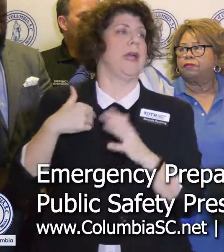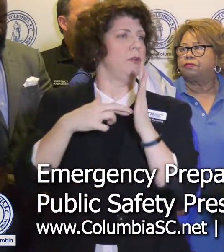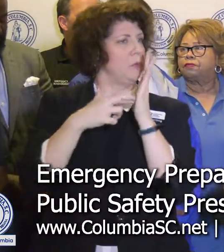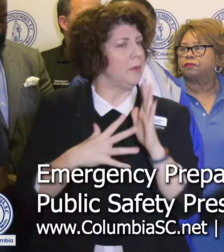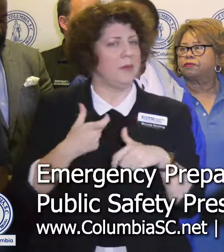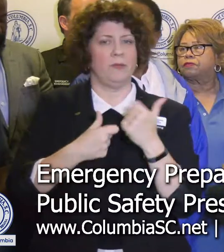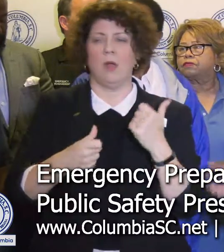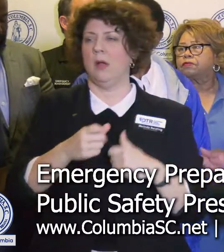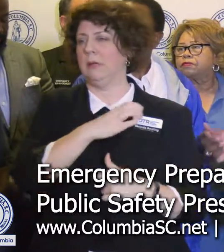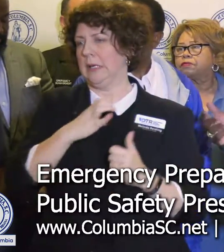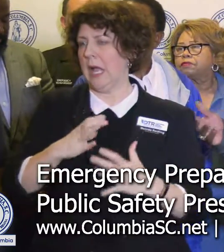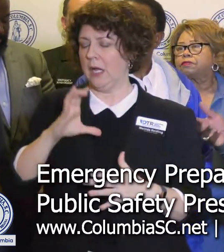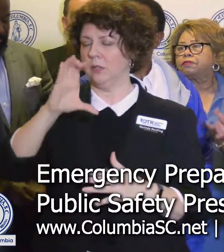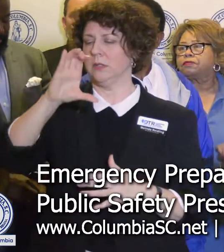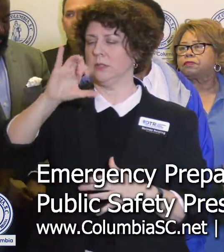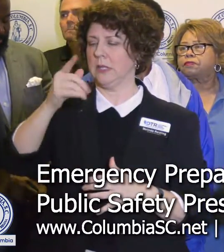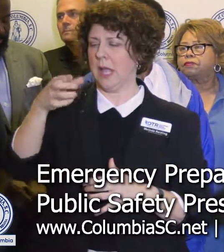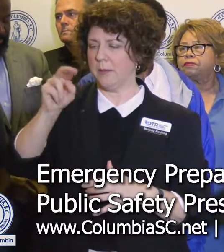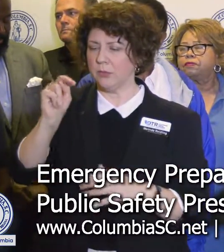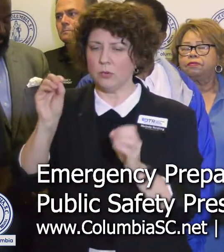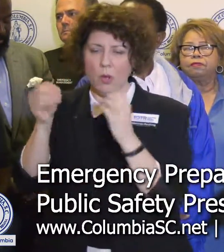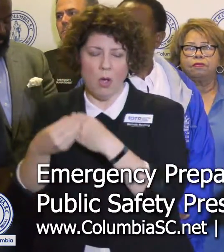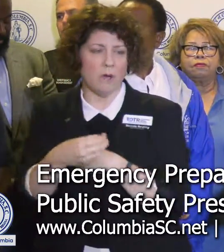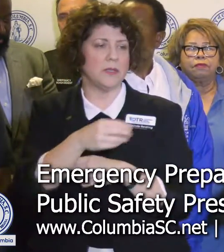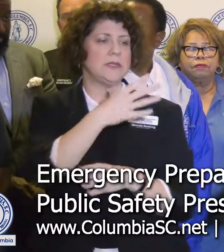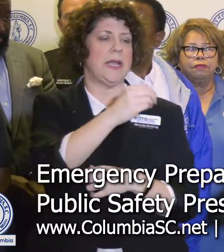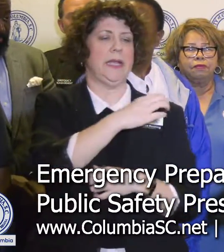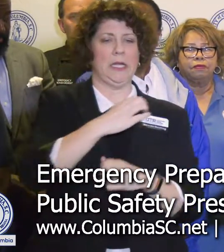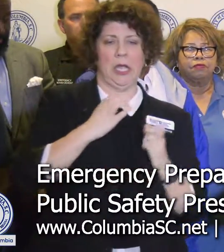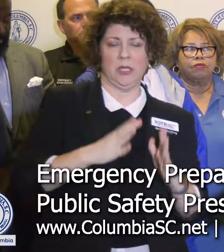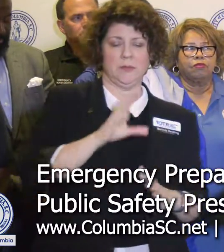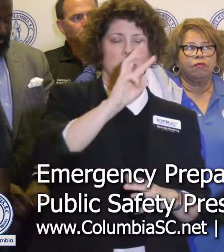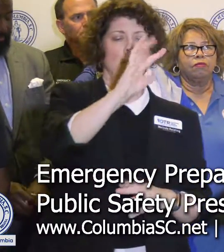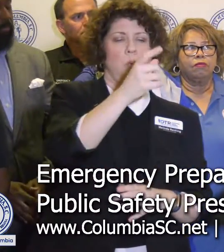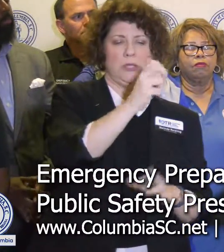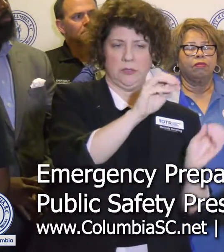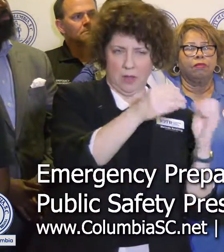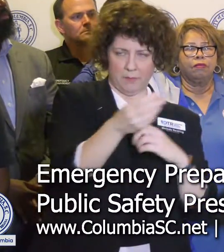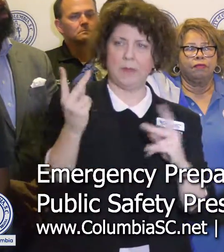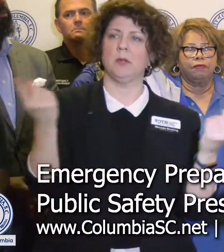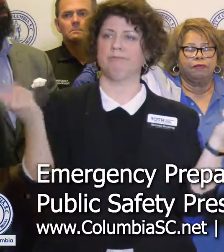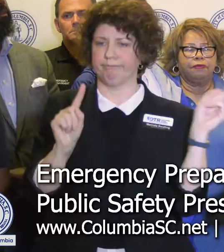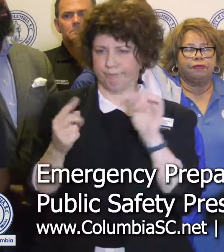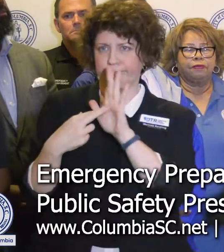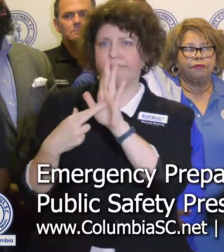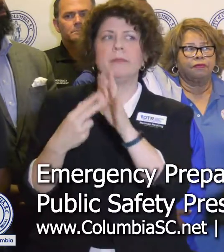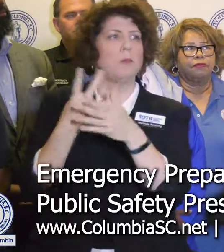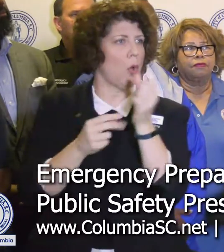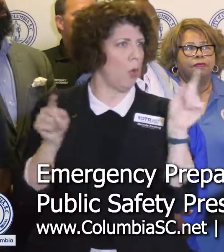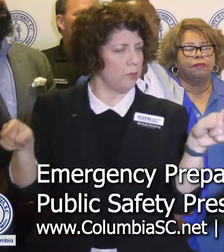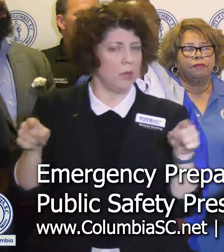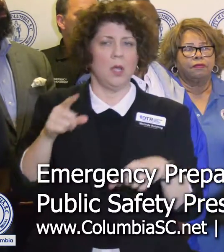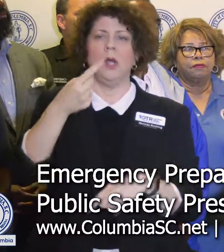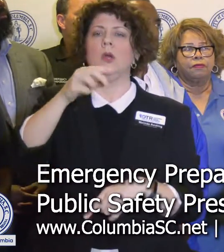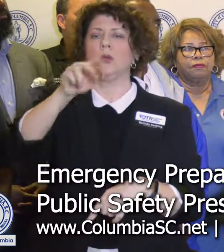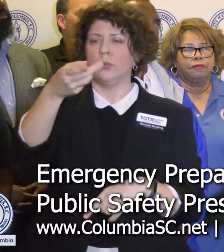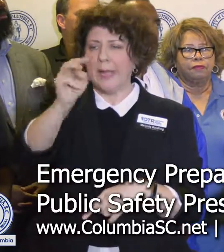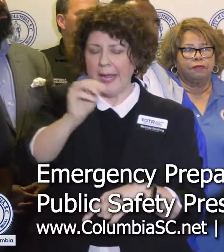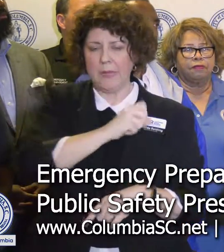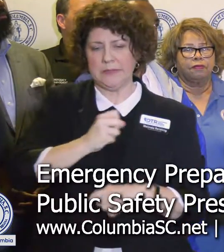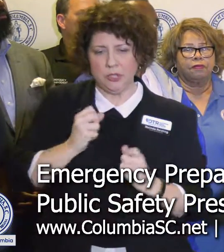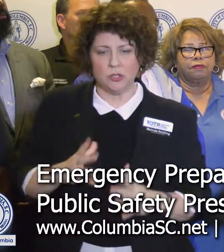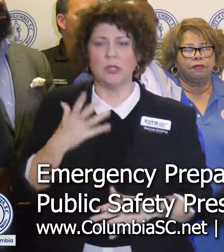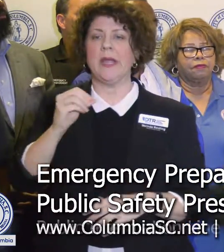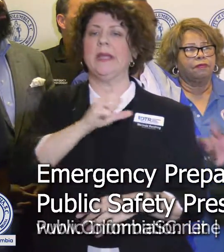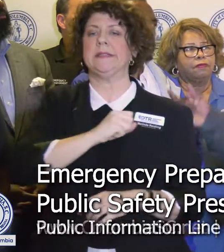both Congressman Clyburn's office and Congressman Wilson's office who dialogue with the district directors for both Senator Graham and Senator